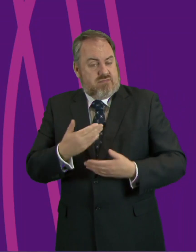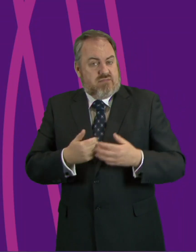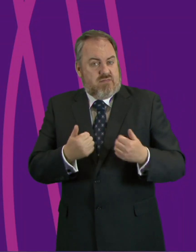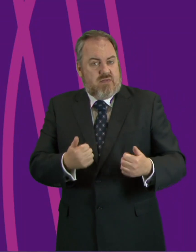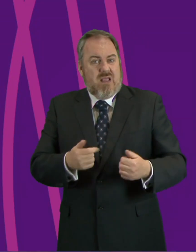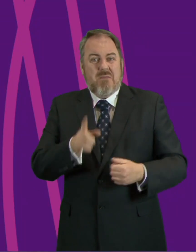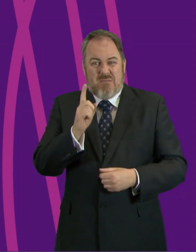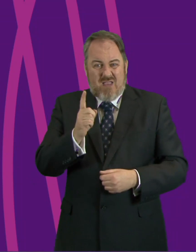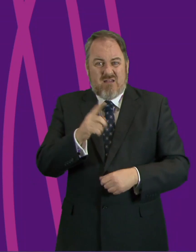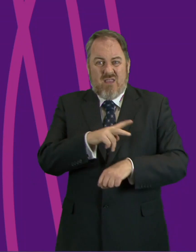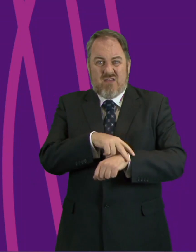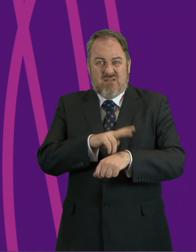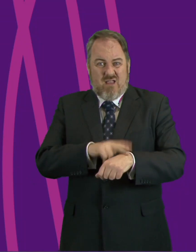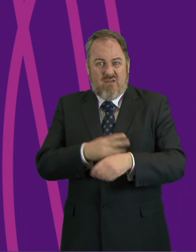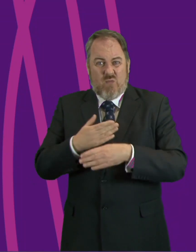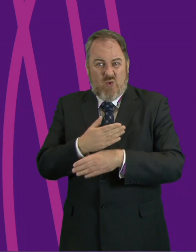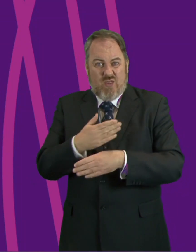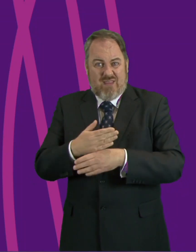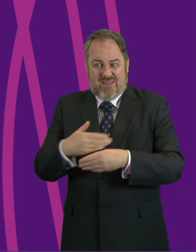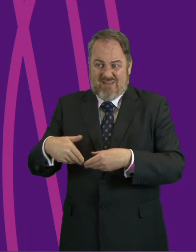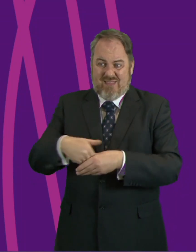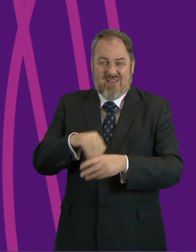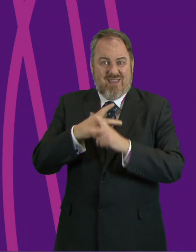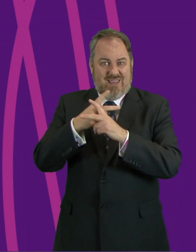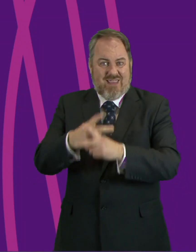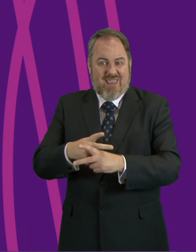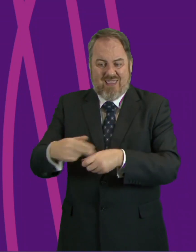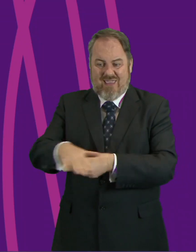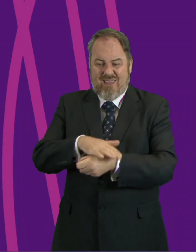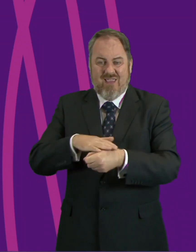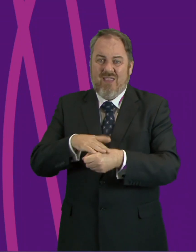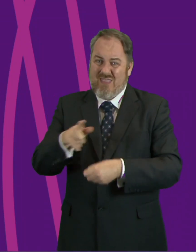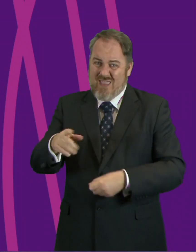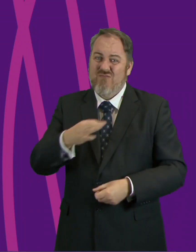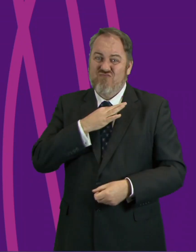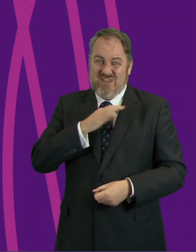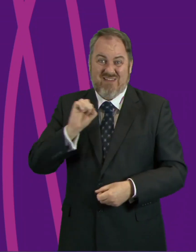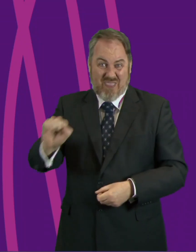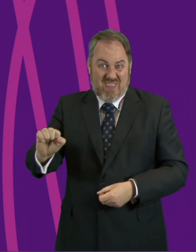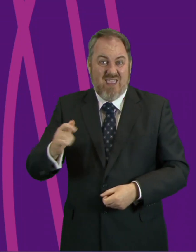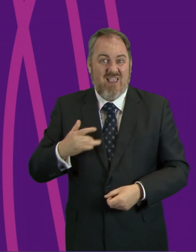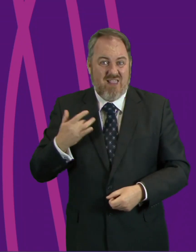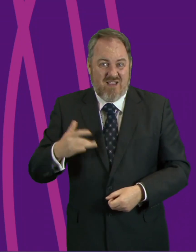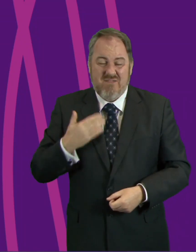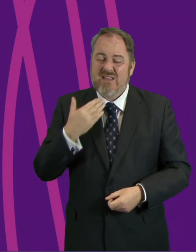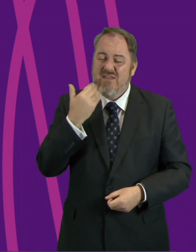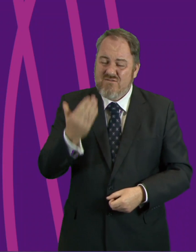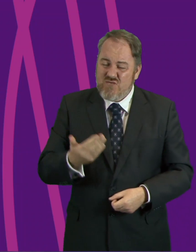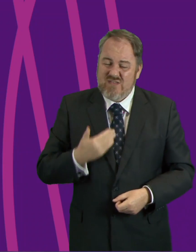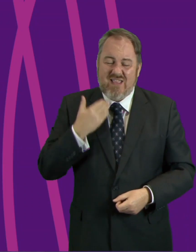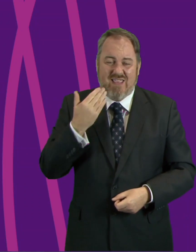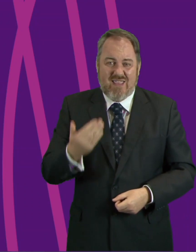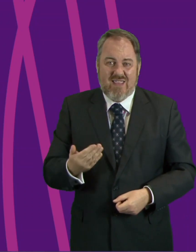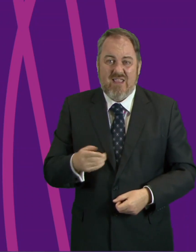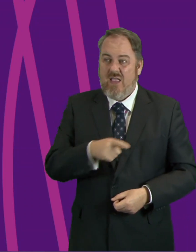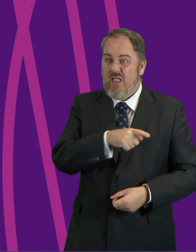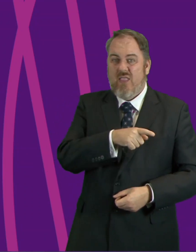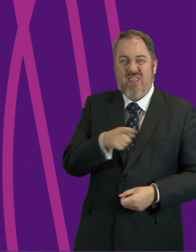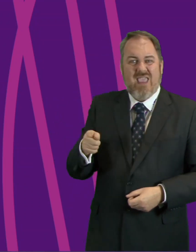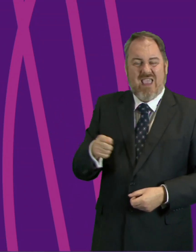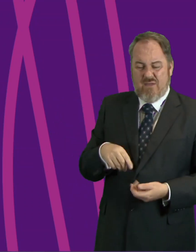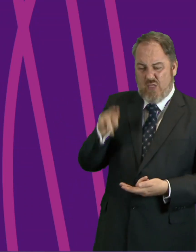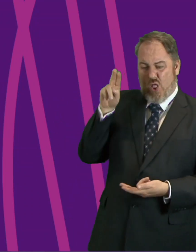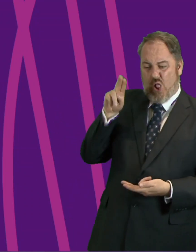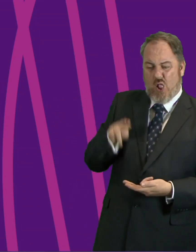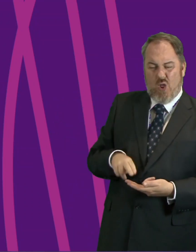line of this battle against COVID-19 every day and every night of the week. But many of them are among Scotland's lowest